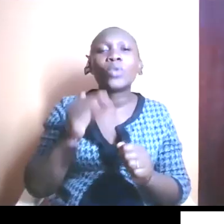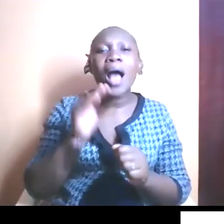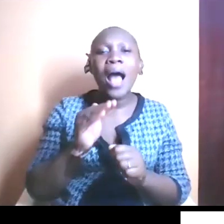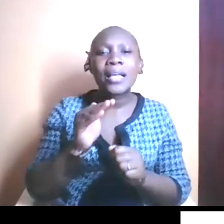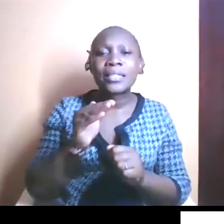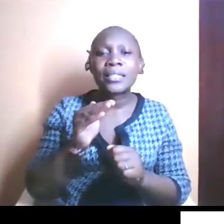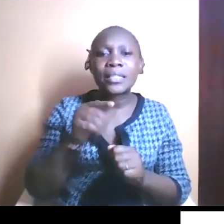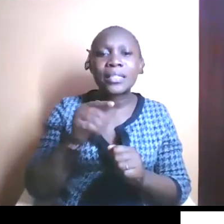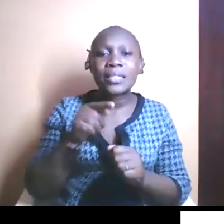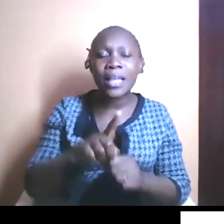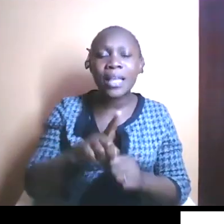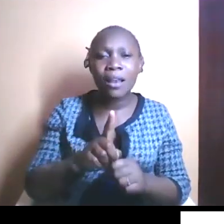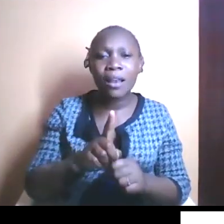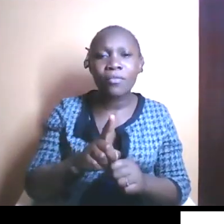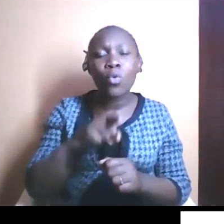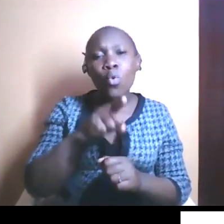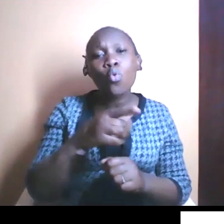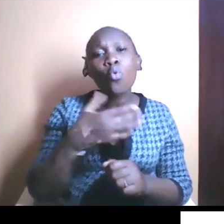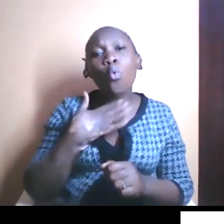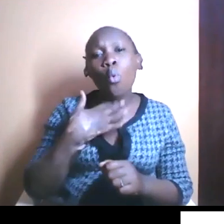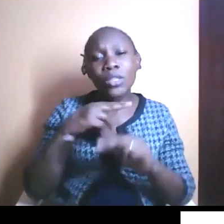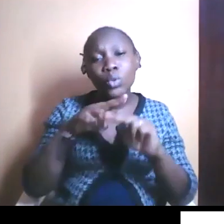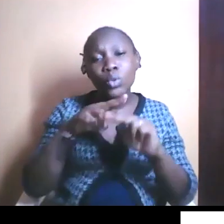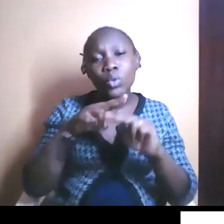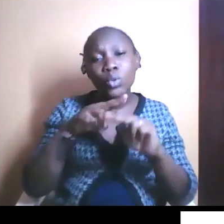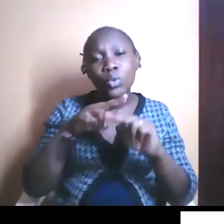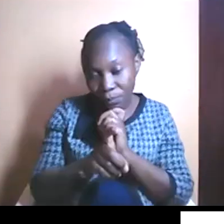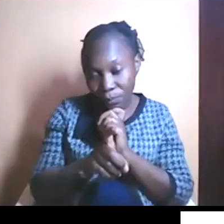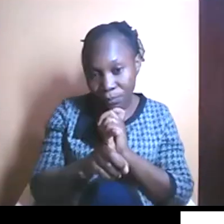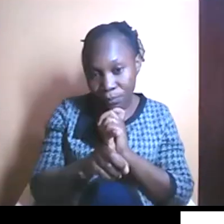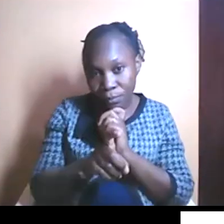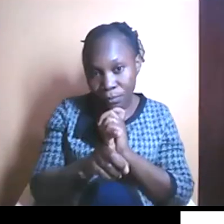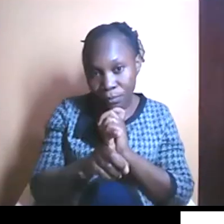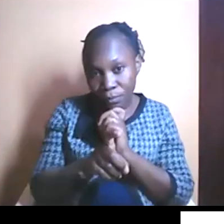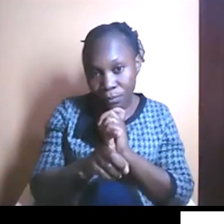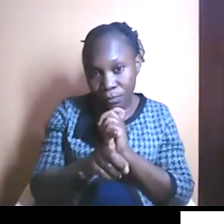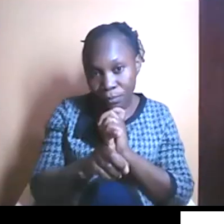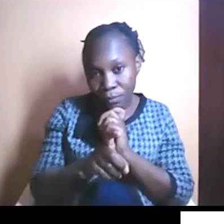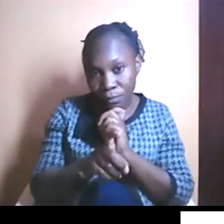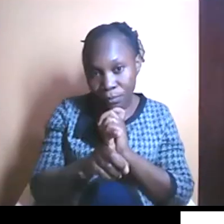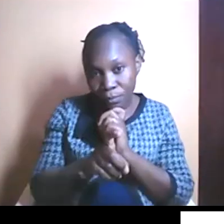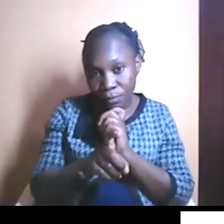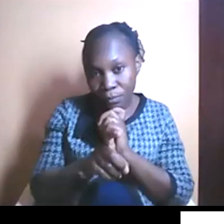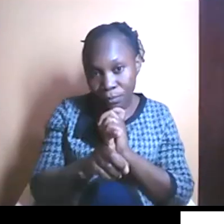it's very different to have the virtues of patience and humility.